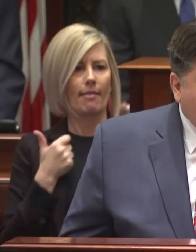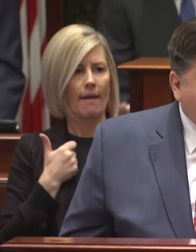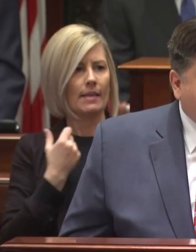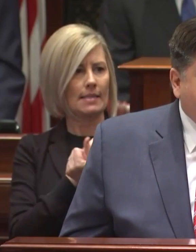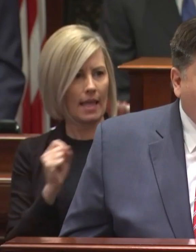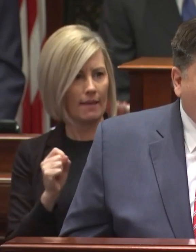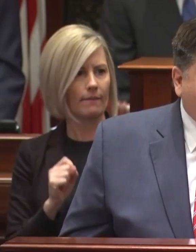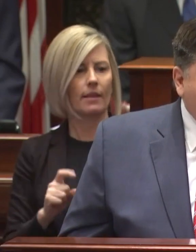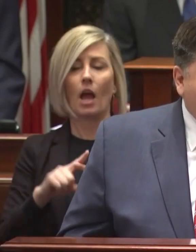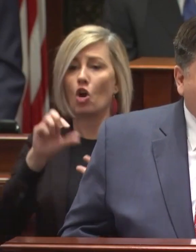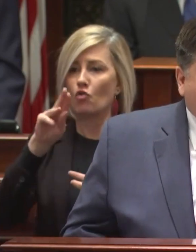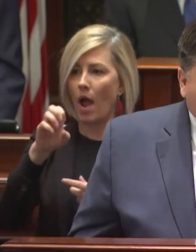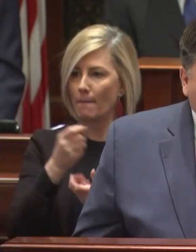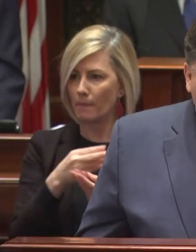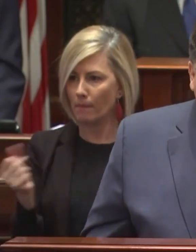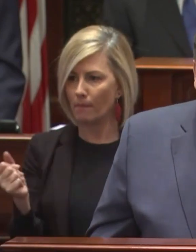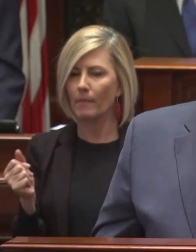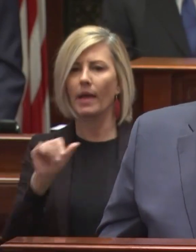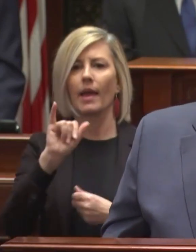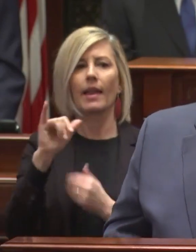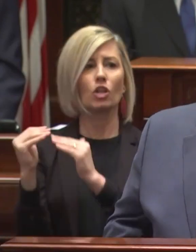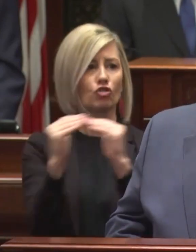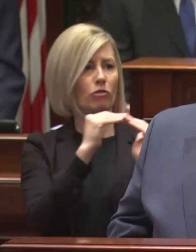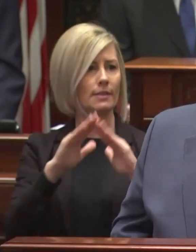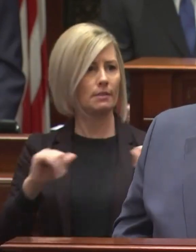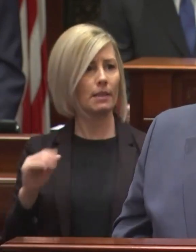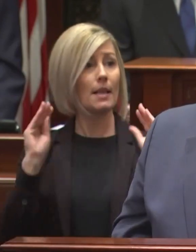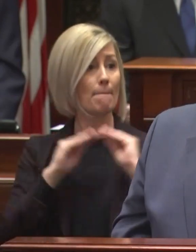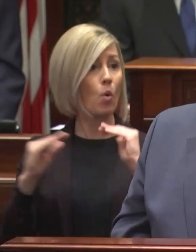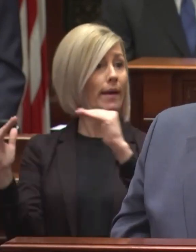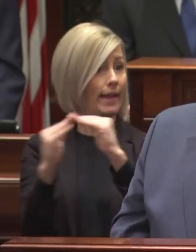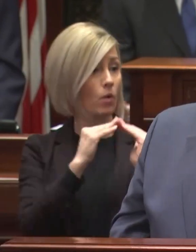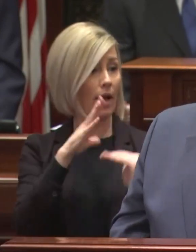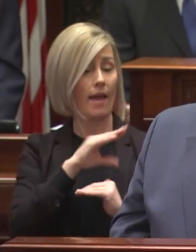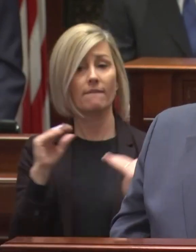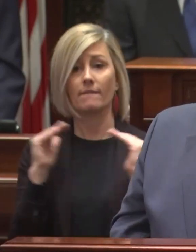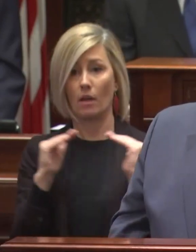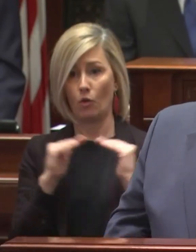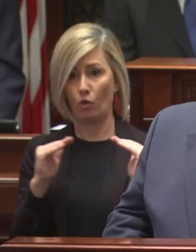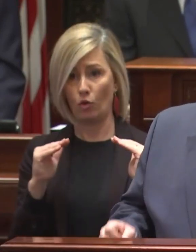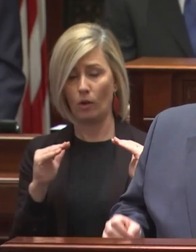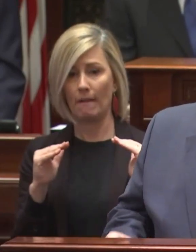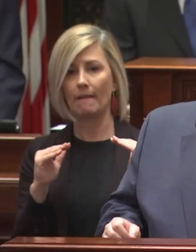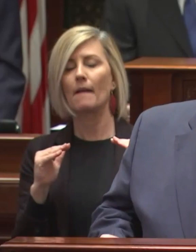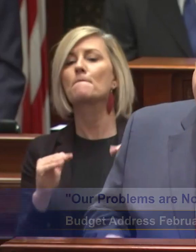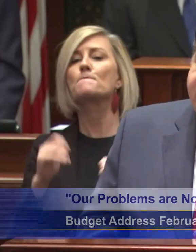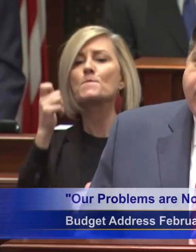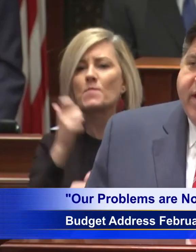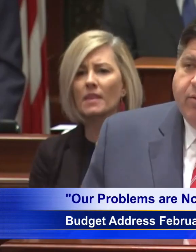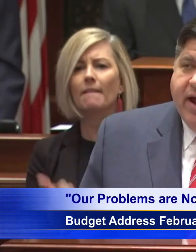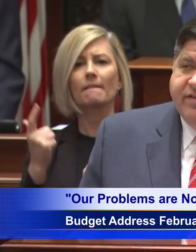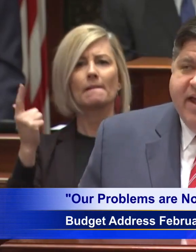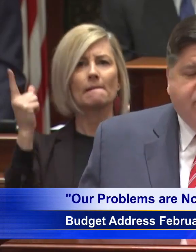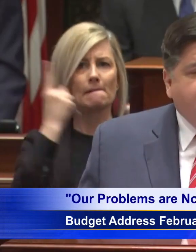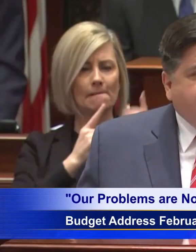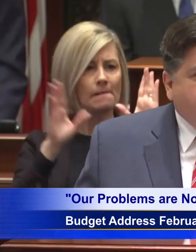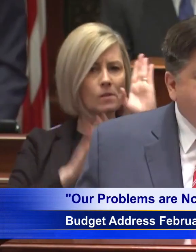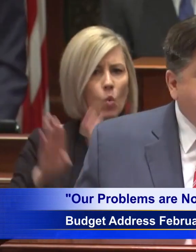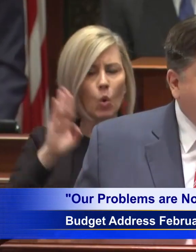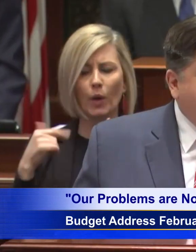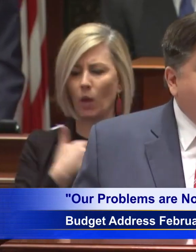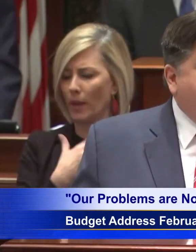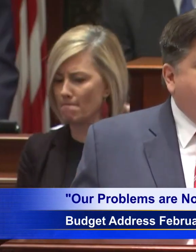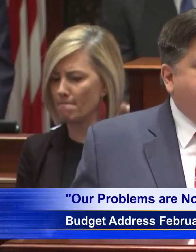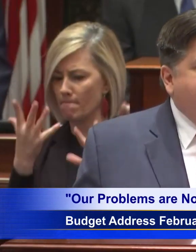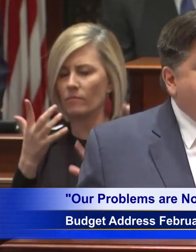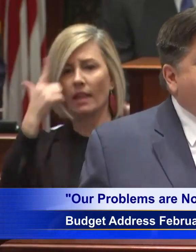a crime solved, and a justice system that is more equitable and fair. Every worry that we erase, every